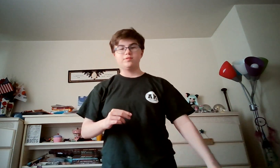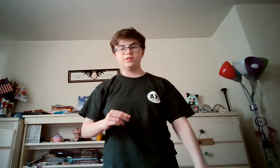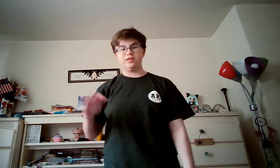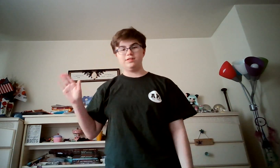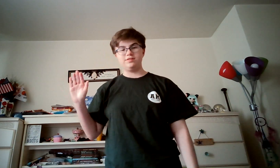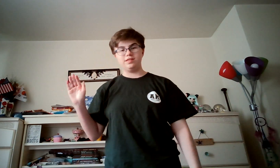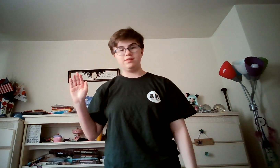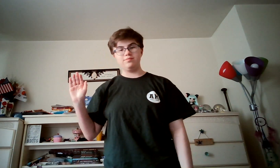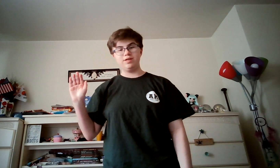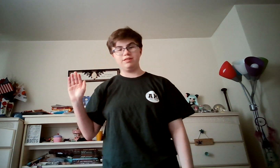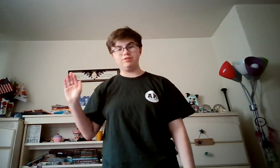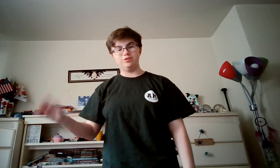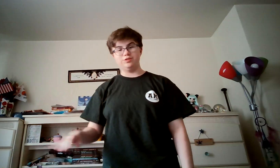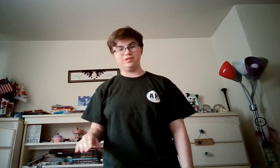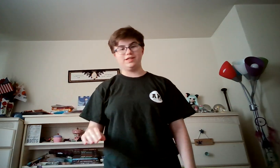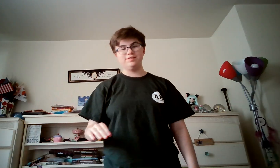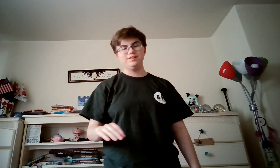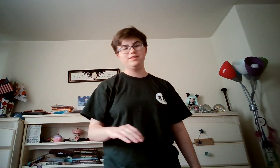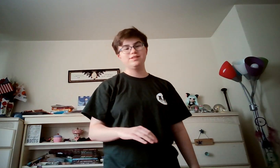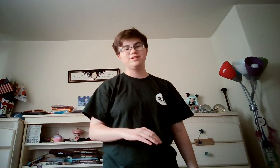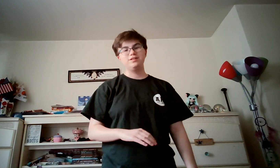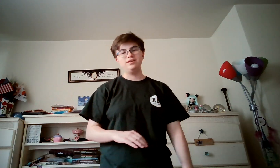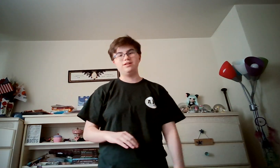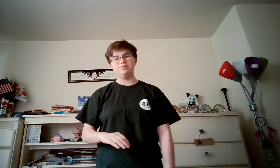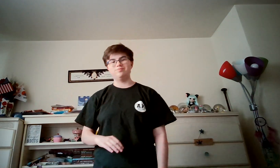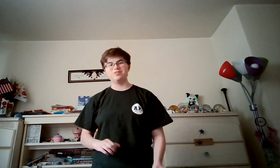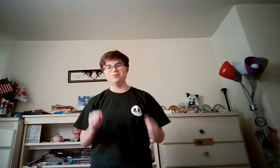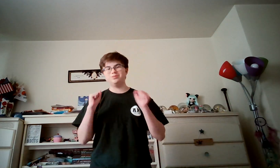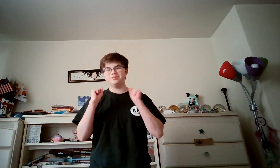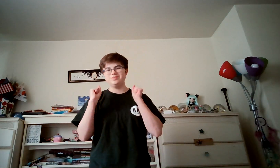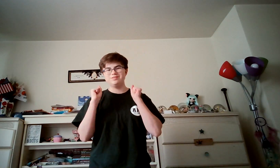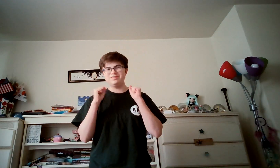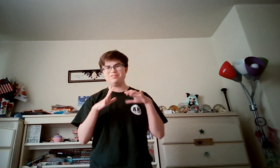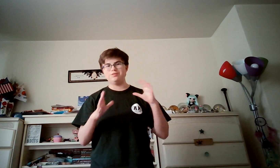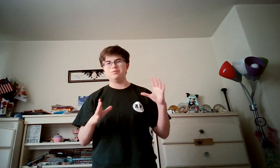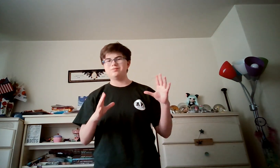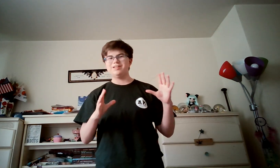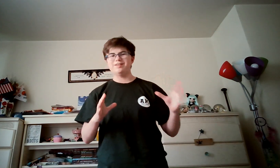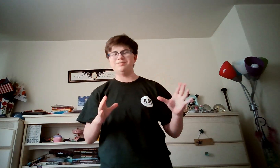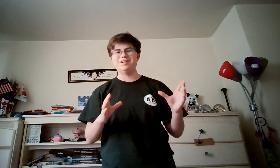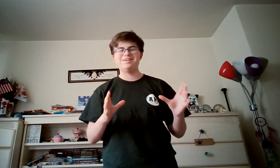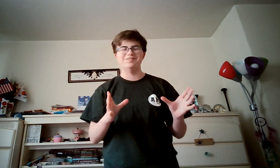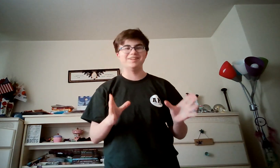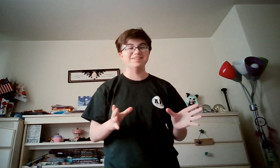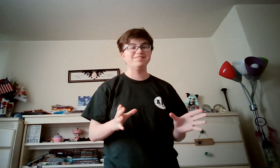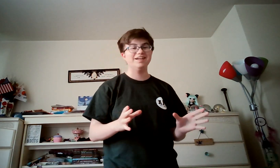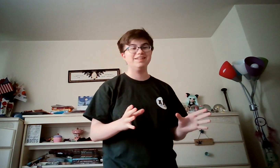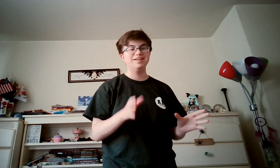I got to see my 2-year-old cousin, the one who I was like super excited about giving her a sign name.